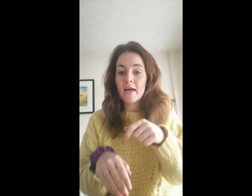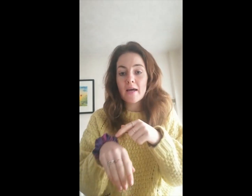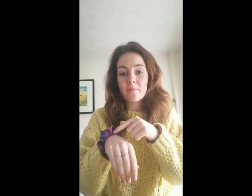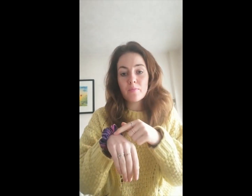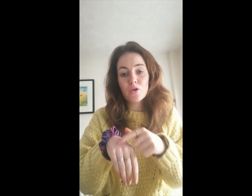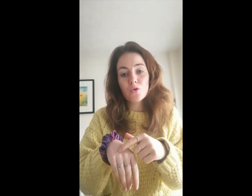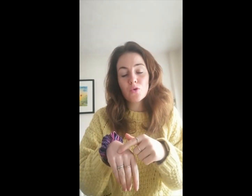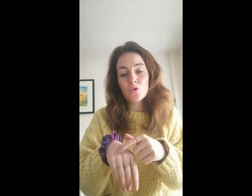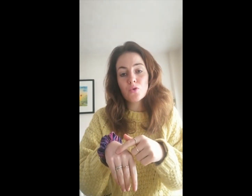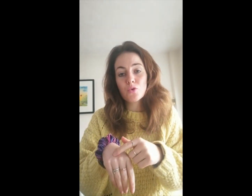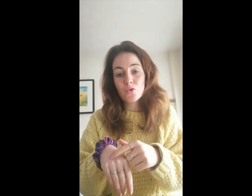and